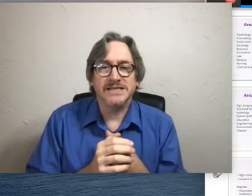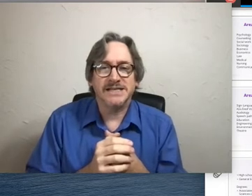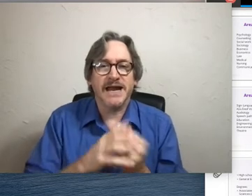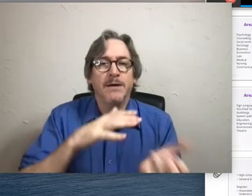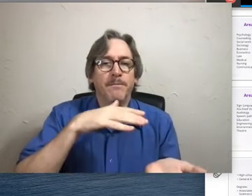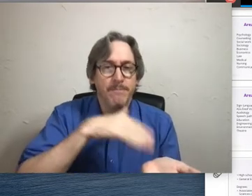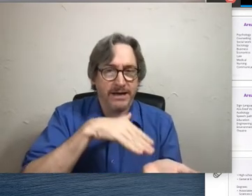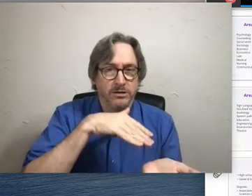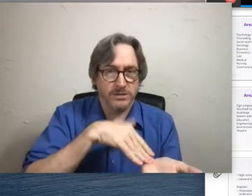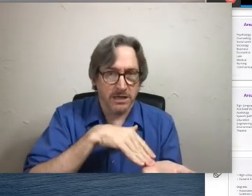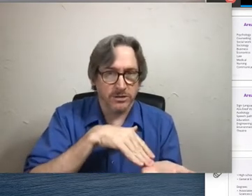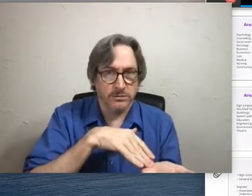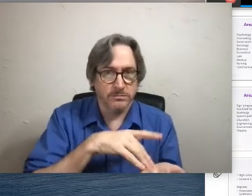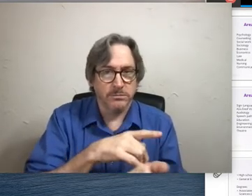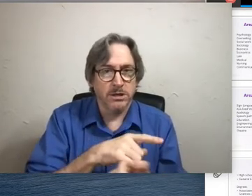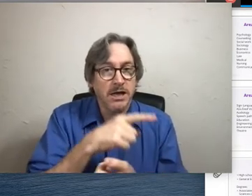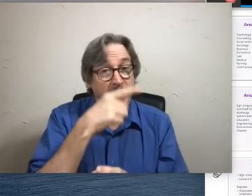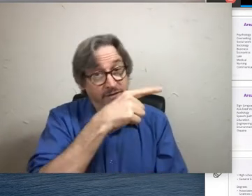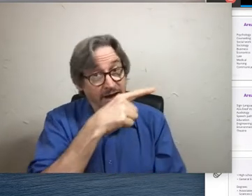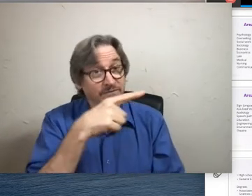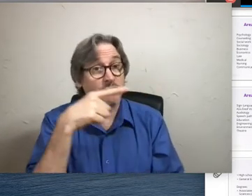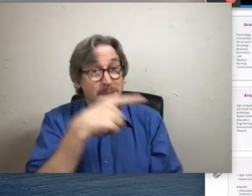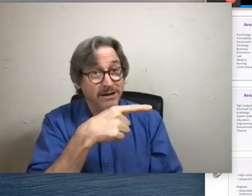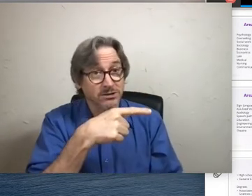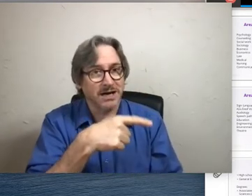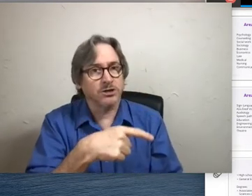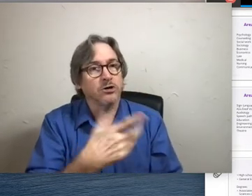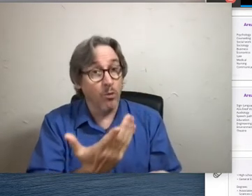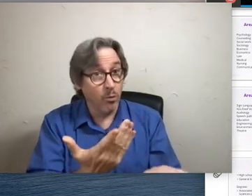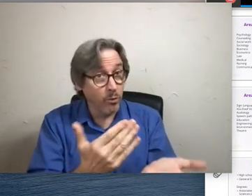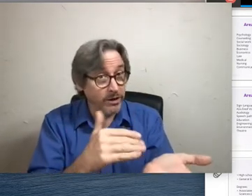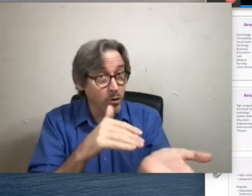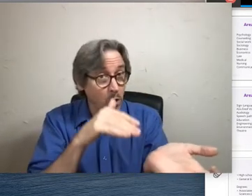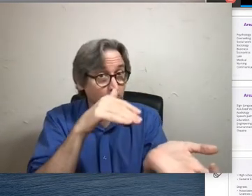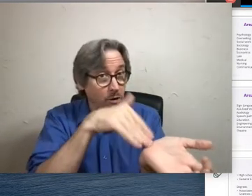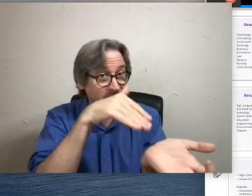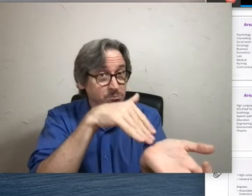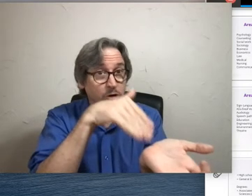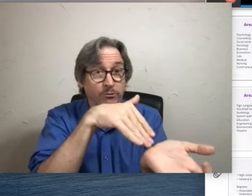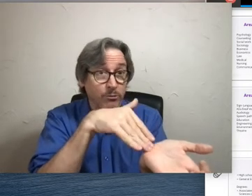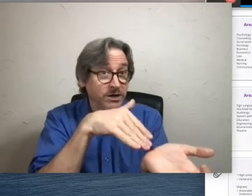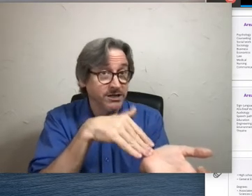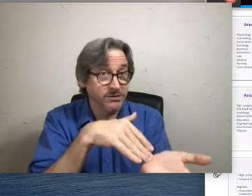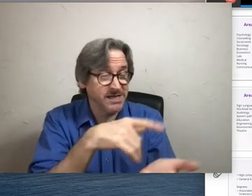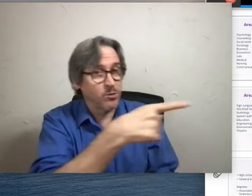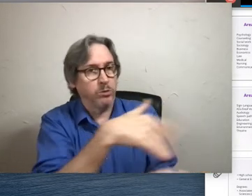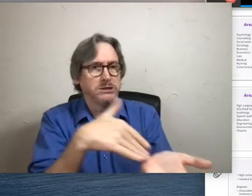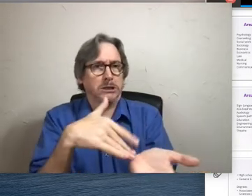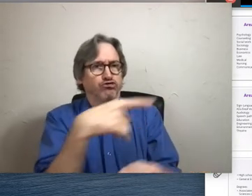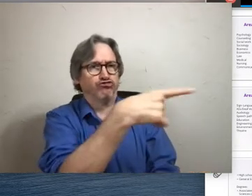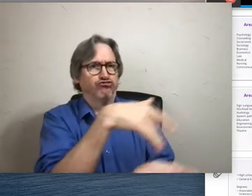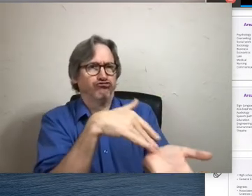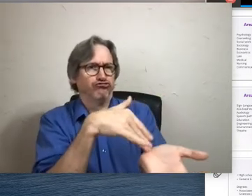because it's not a medical doctor. If they're a medical doctor, it's more appropriate to use this.